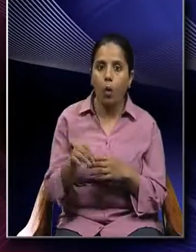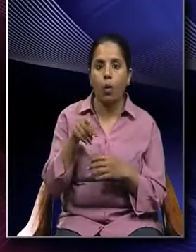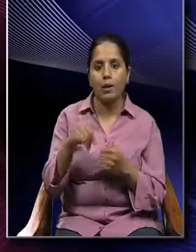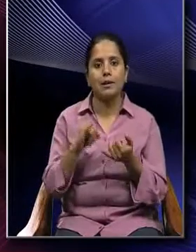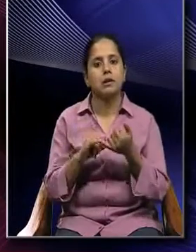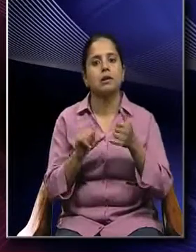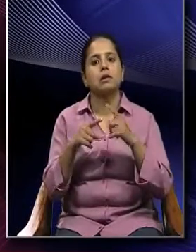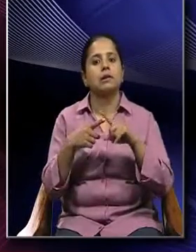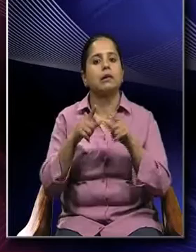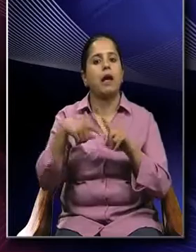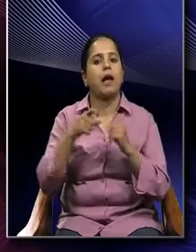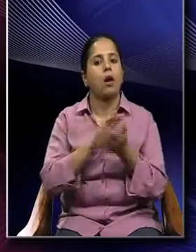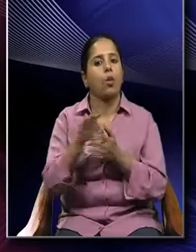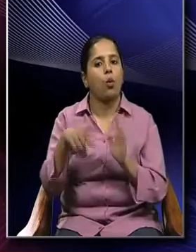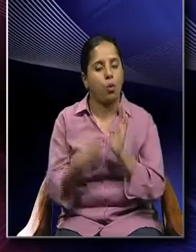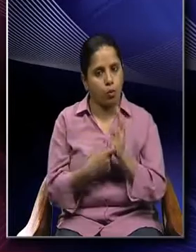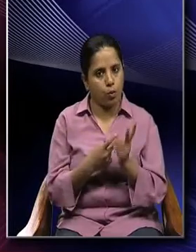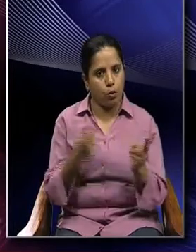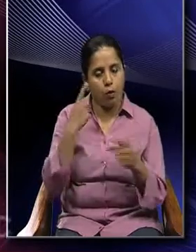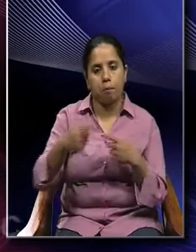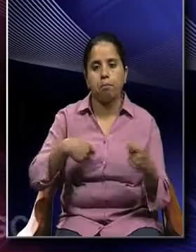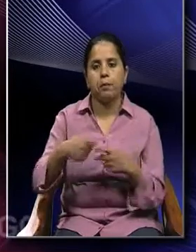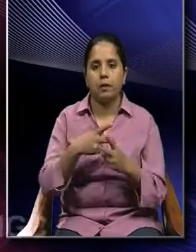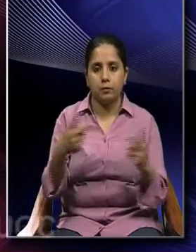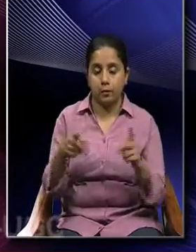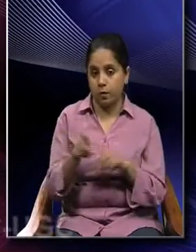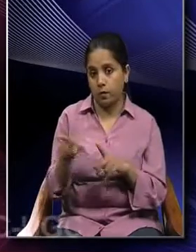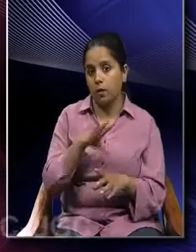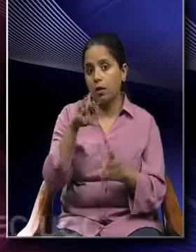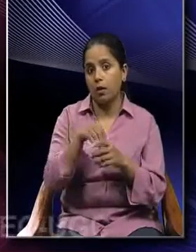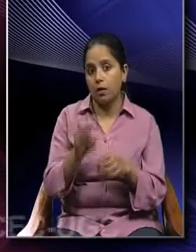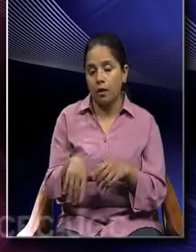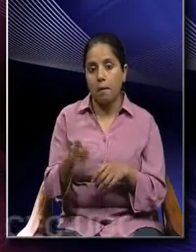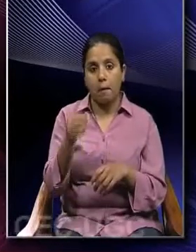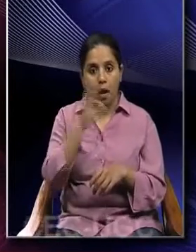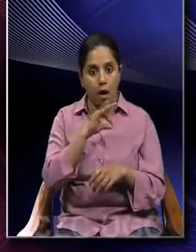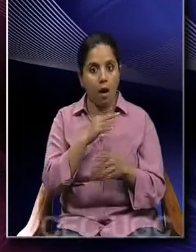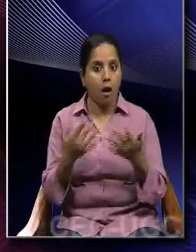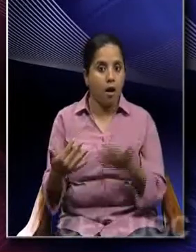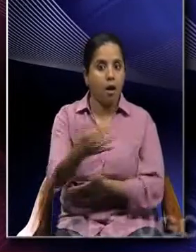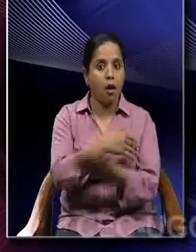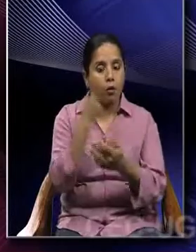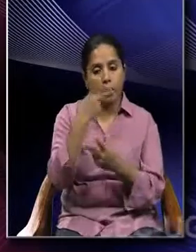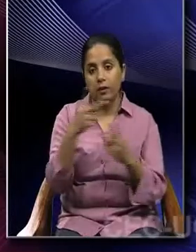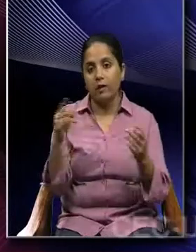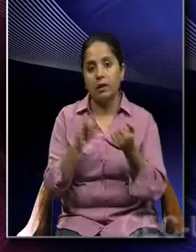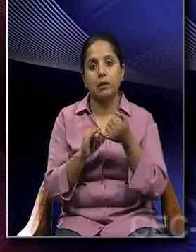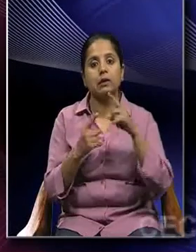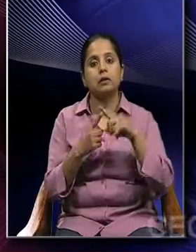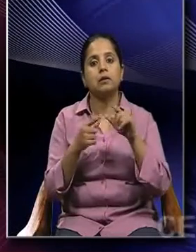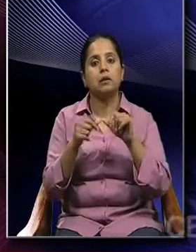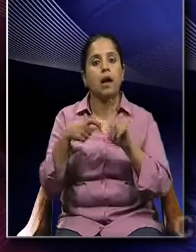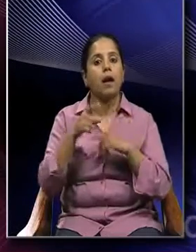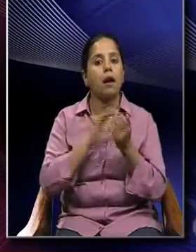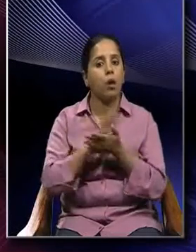stakeholder for a business enterprise. It also includes wealth creation for various stakeholders, where employees